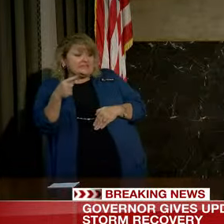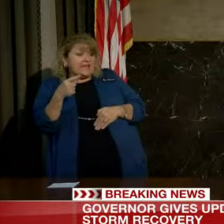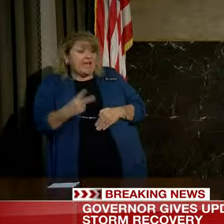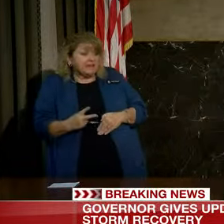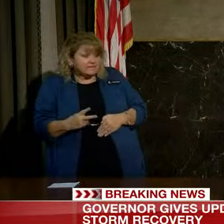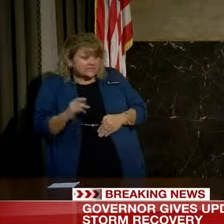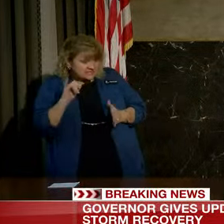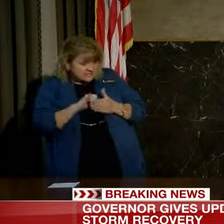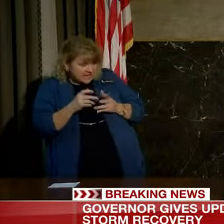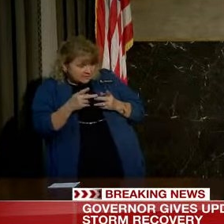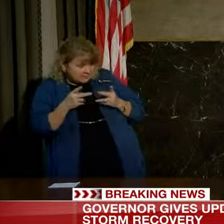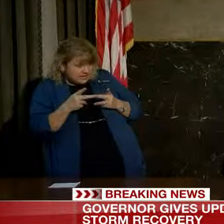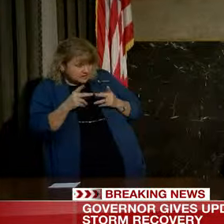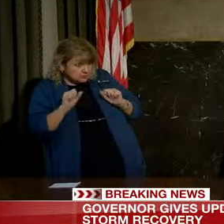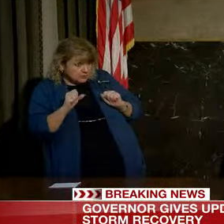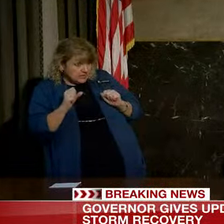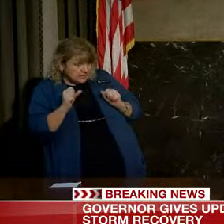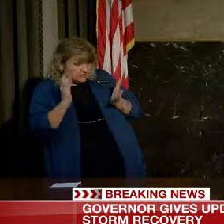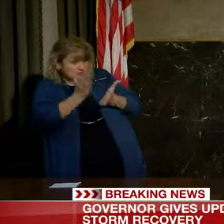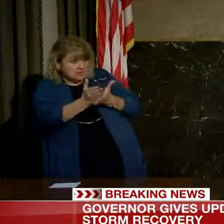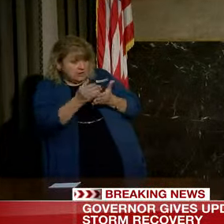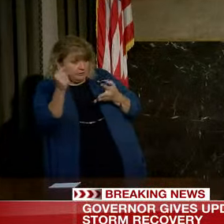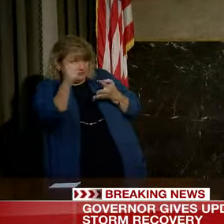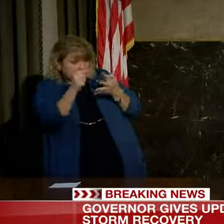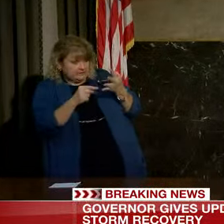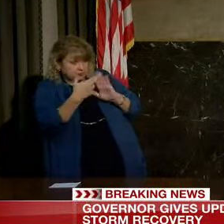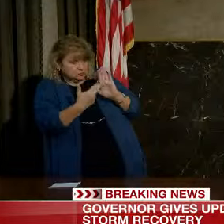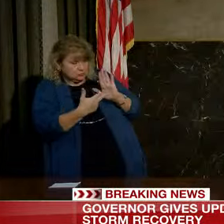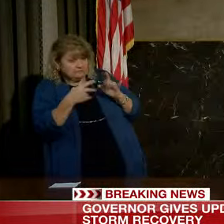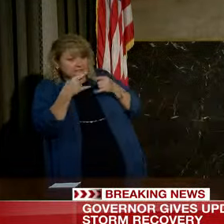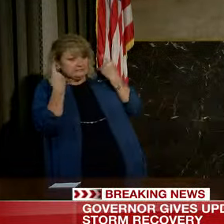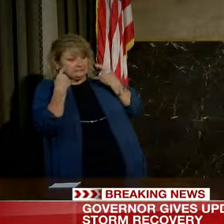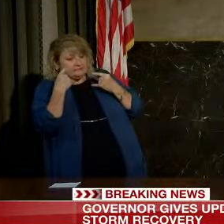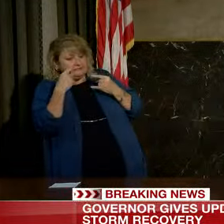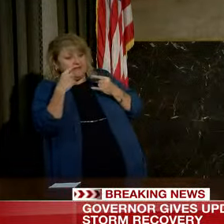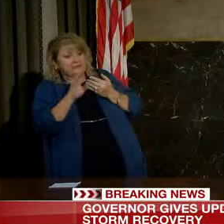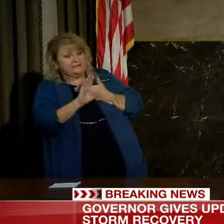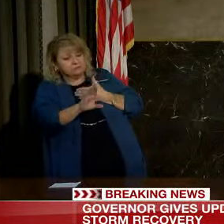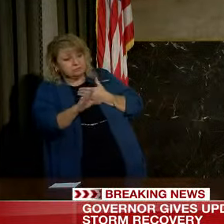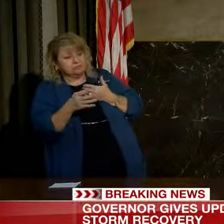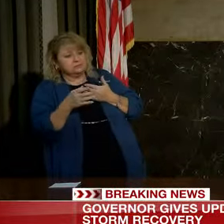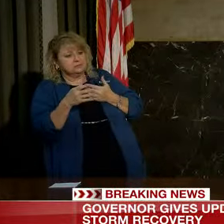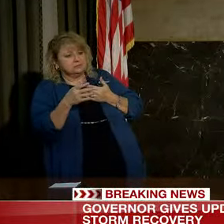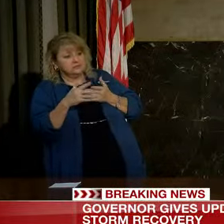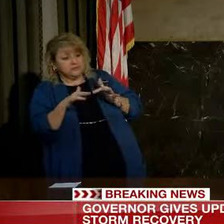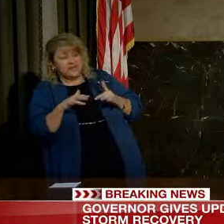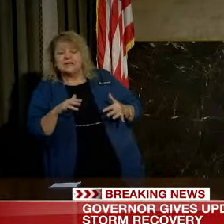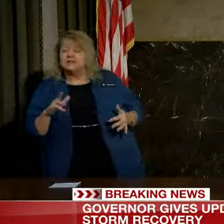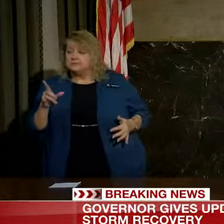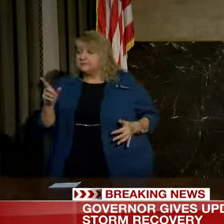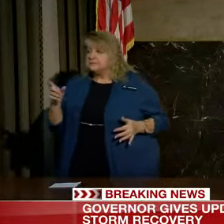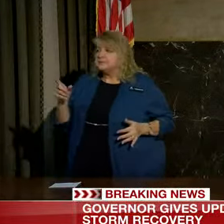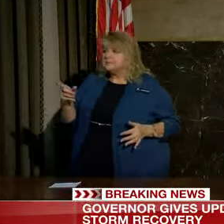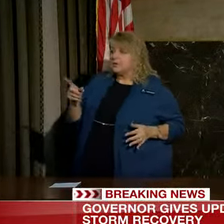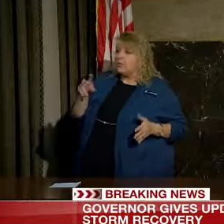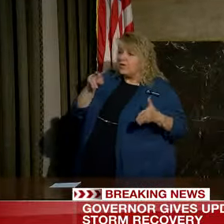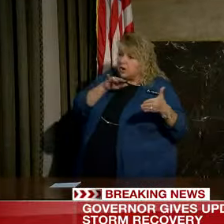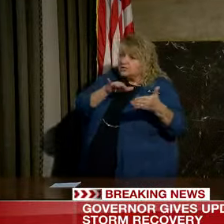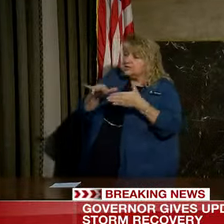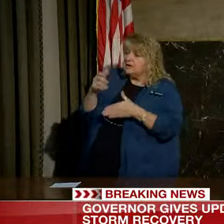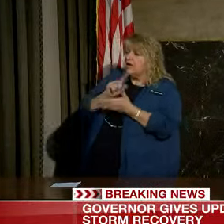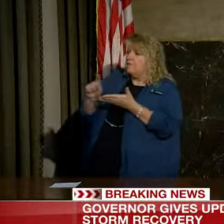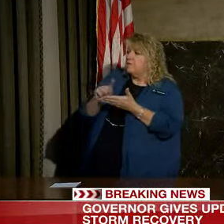be? Yeah, it's tough to put a specific number on that. We look at this we look at it every week, but we look